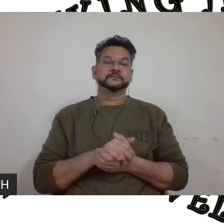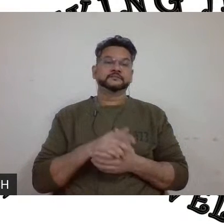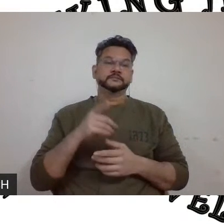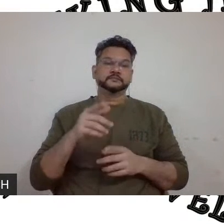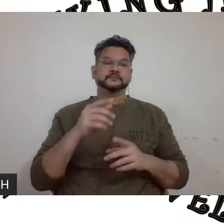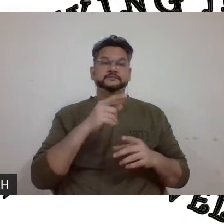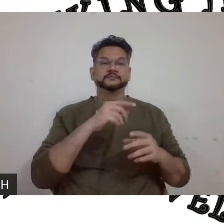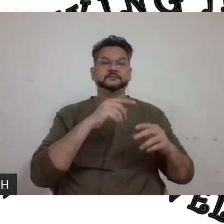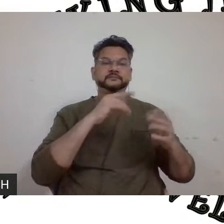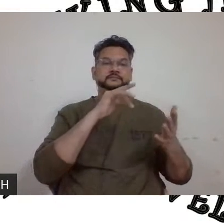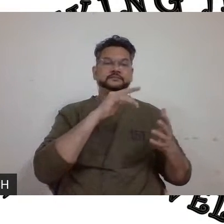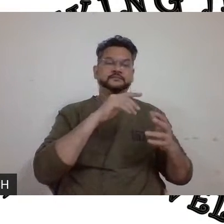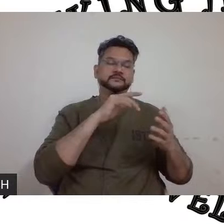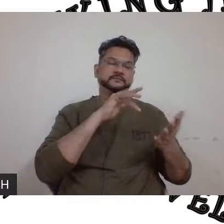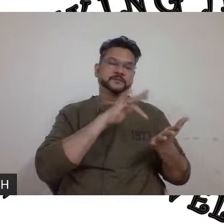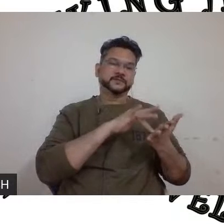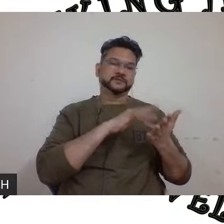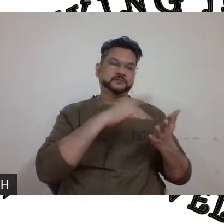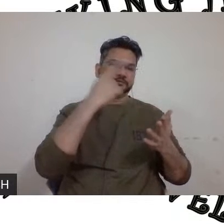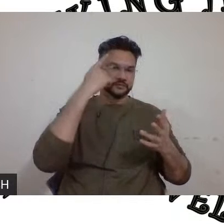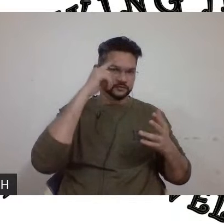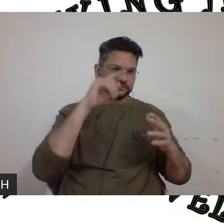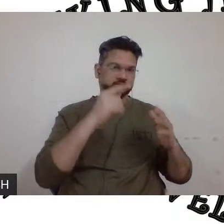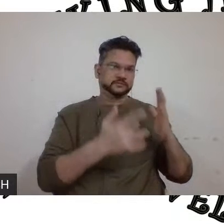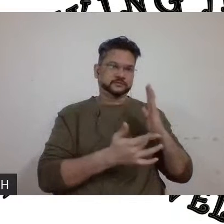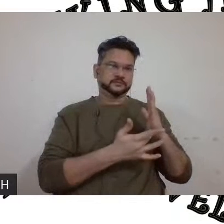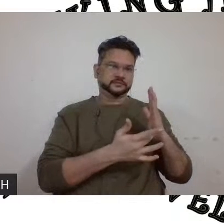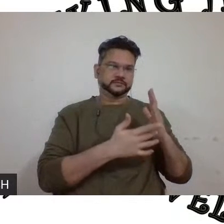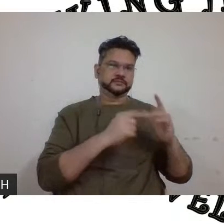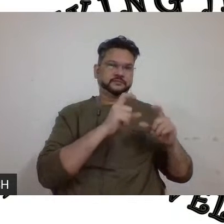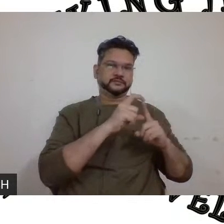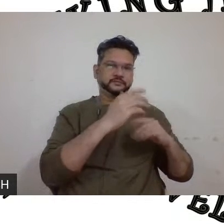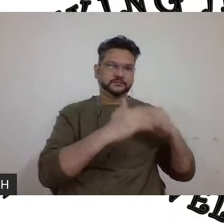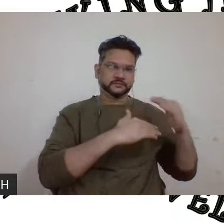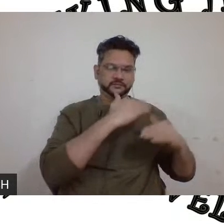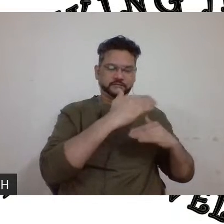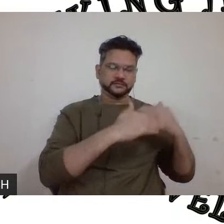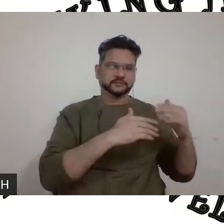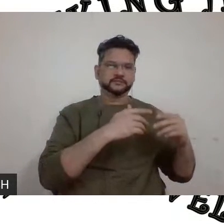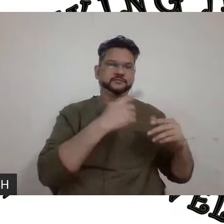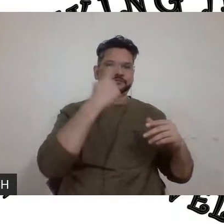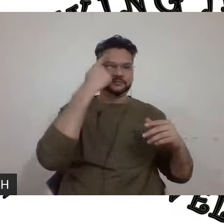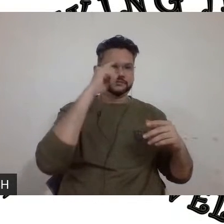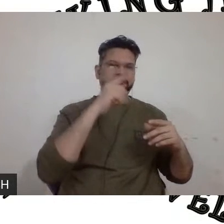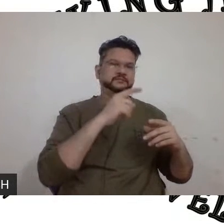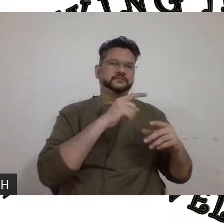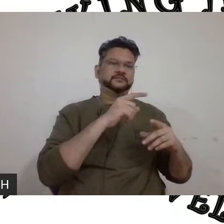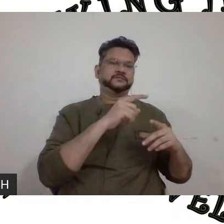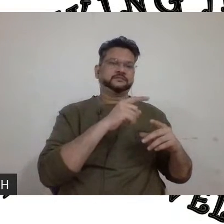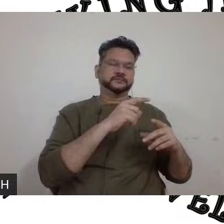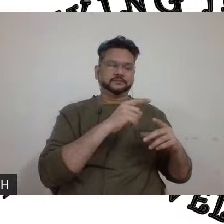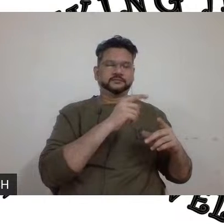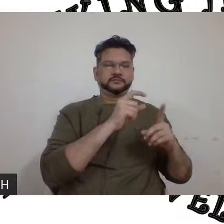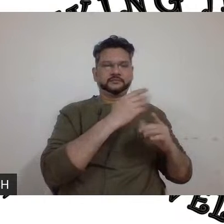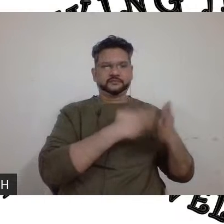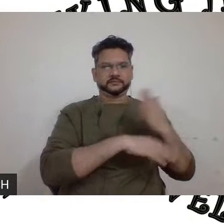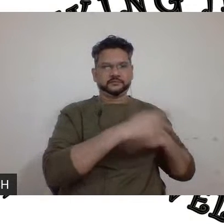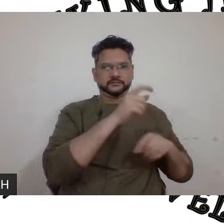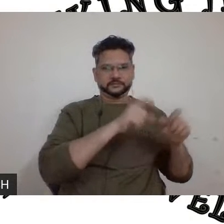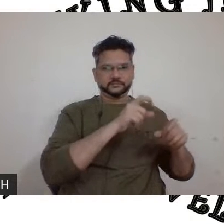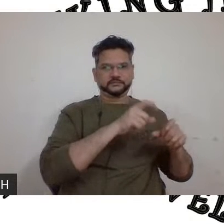Research, Center for Technology Development for Differently Abled Person, Department of Computer Science, Punjab University